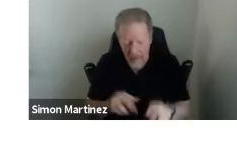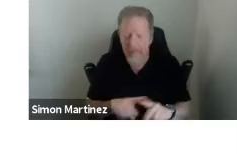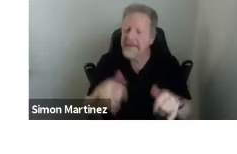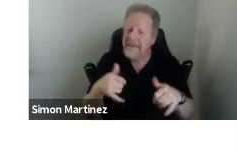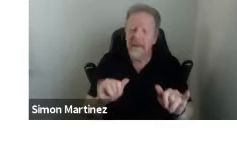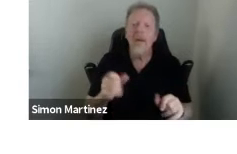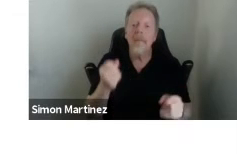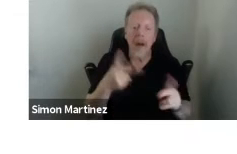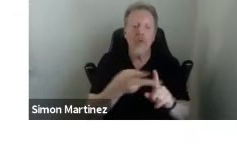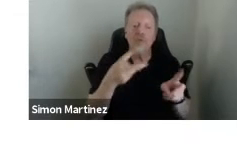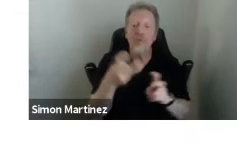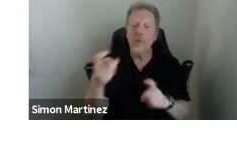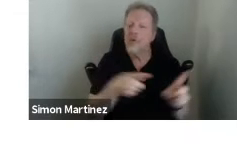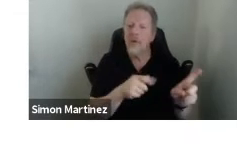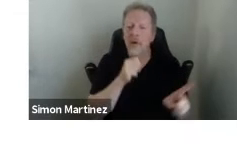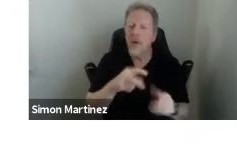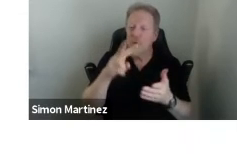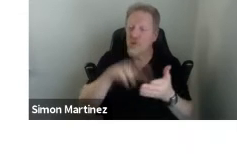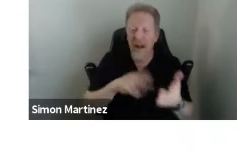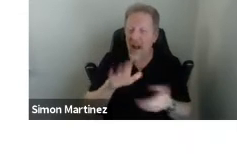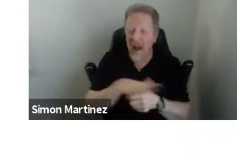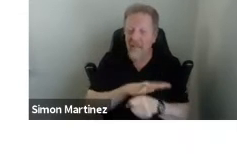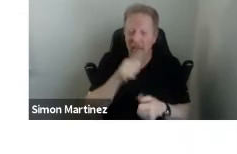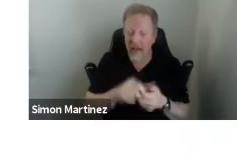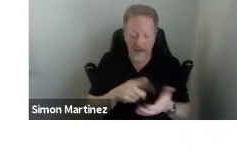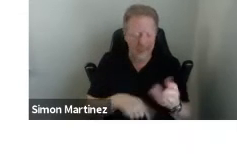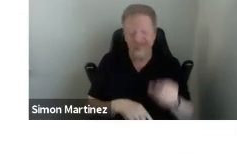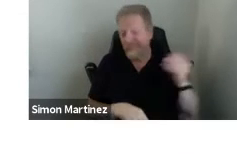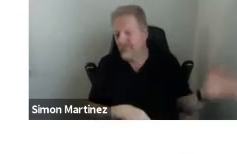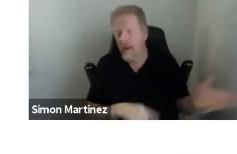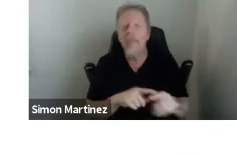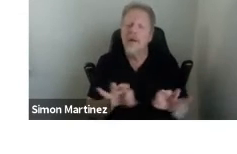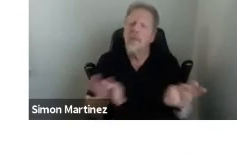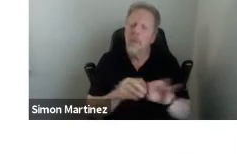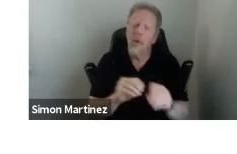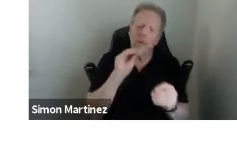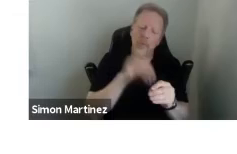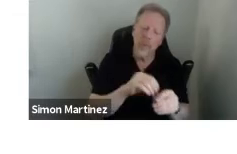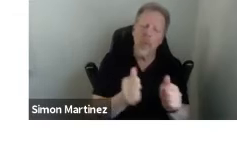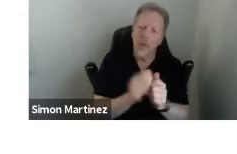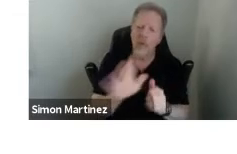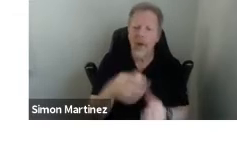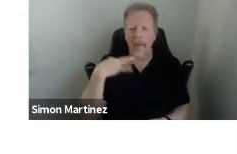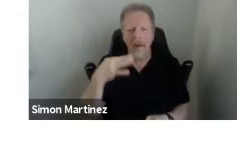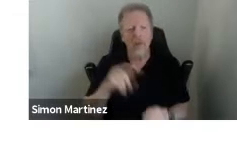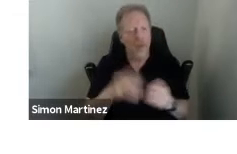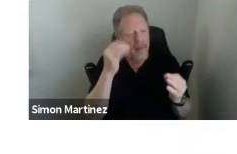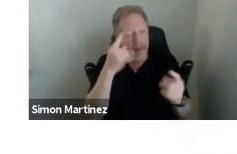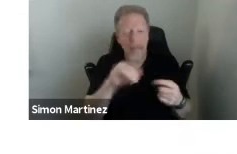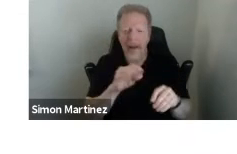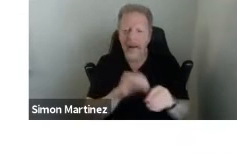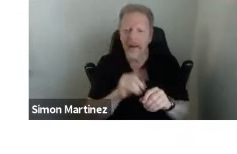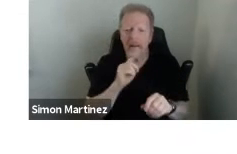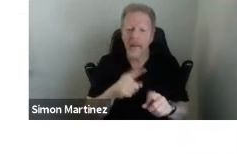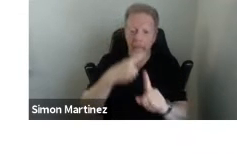many recruiters, I know they don't read cover letters, but it's important to include a cover letter with your application, to think about it in a positive